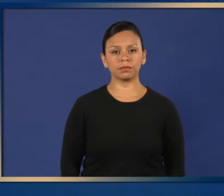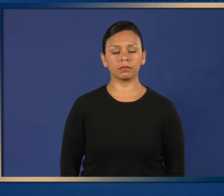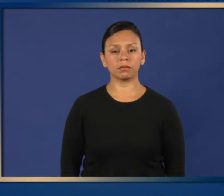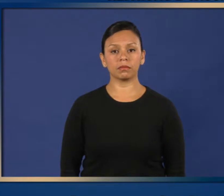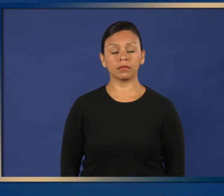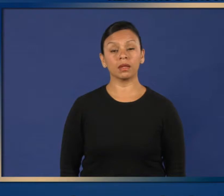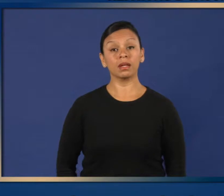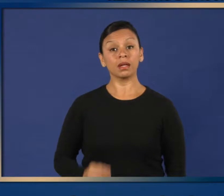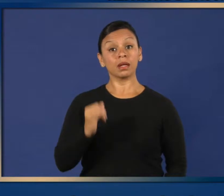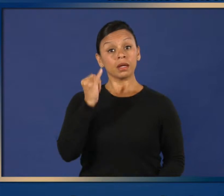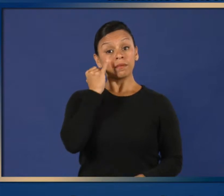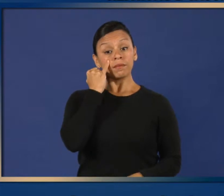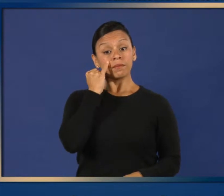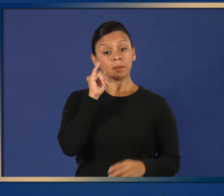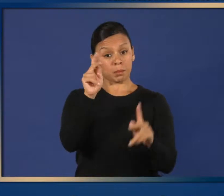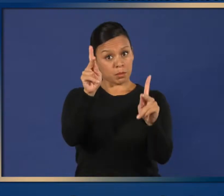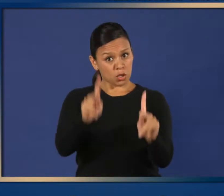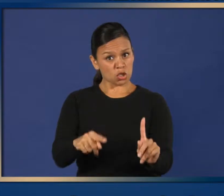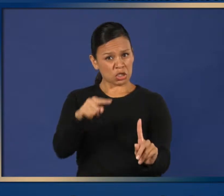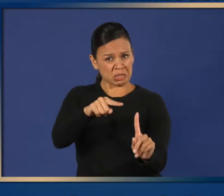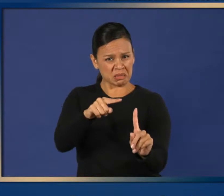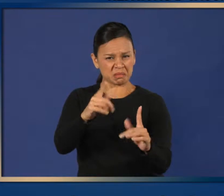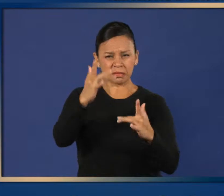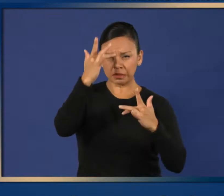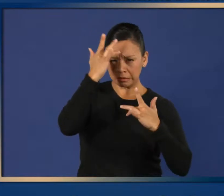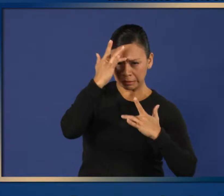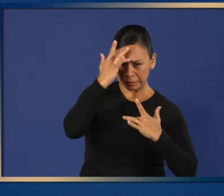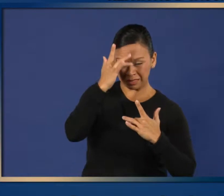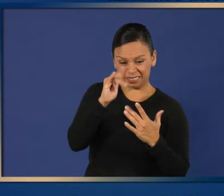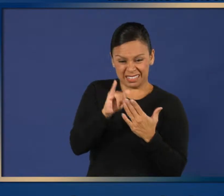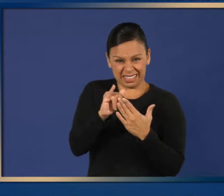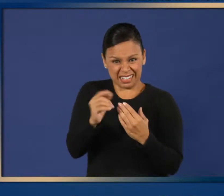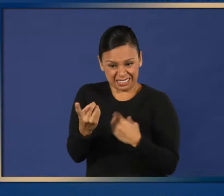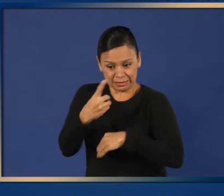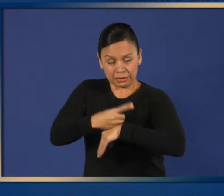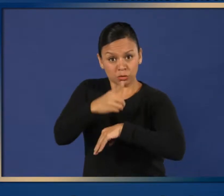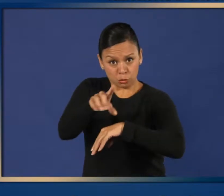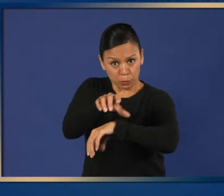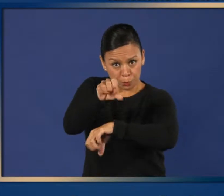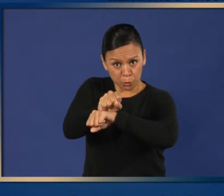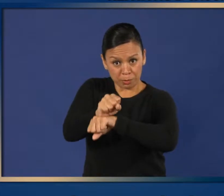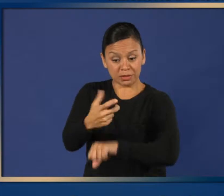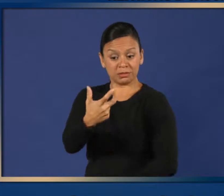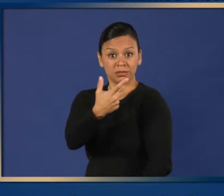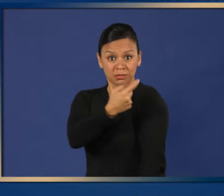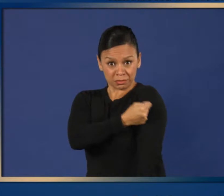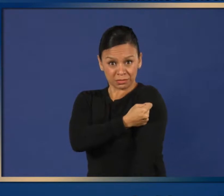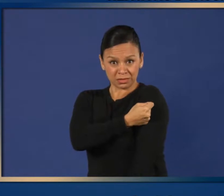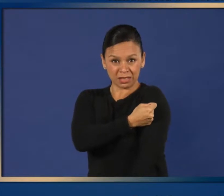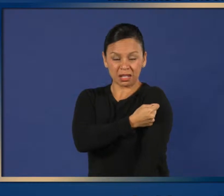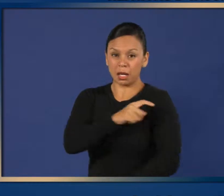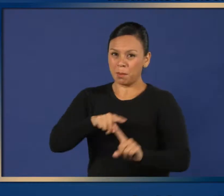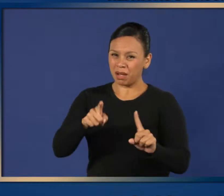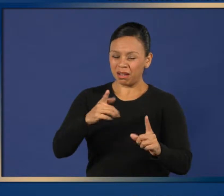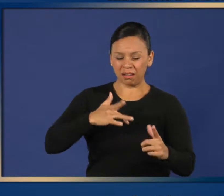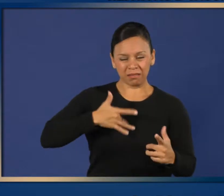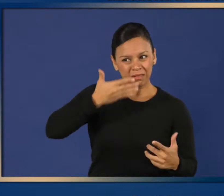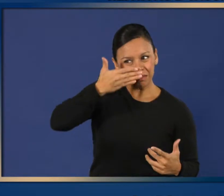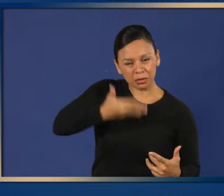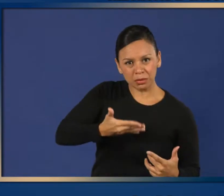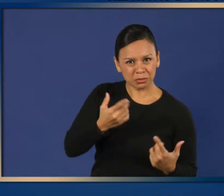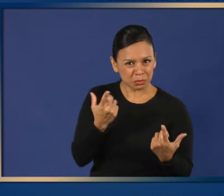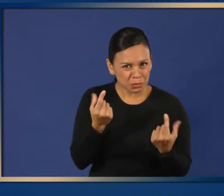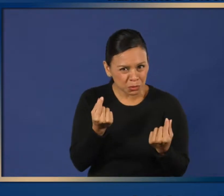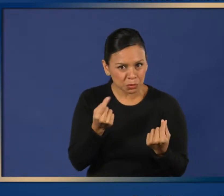is moderately or severely ill when a dose of vaccine is scheduled should probably wait until